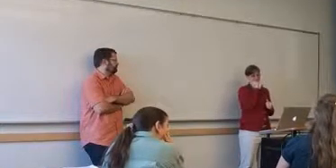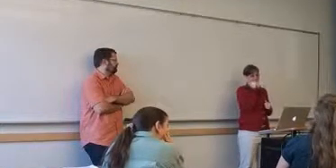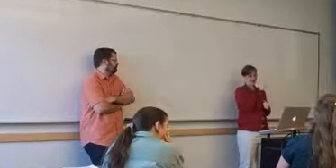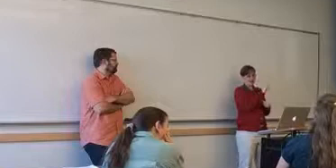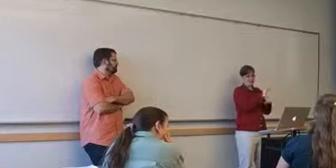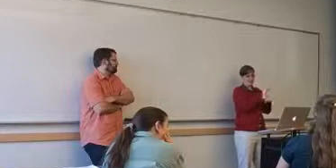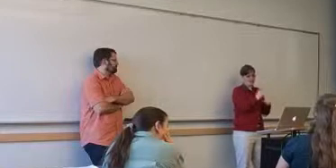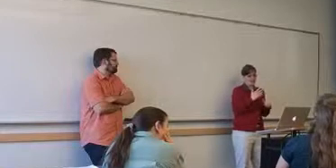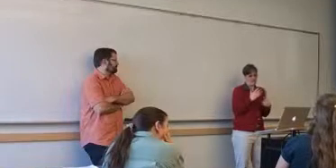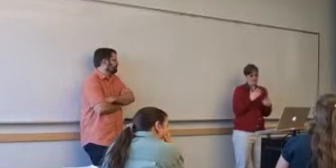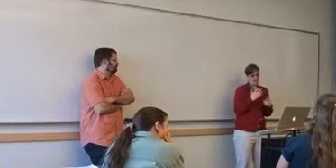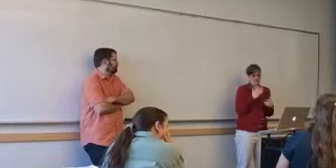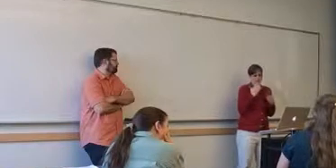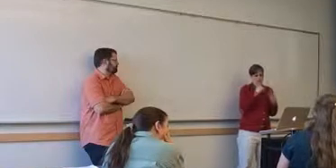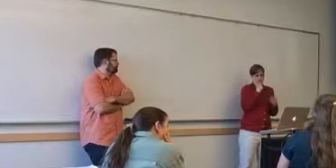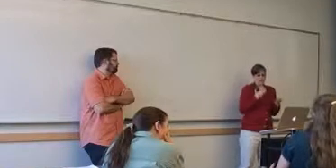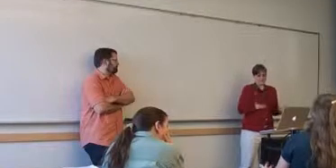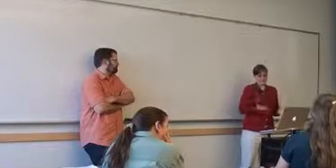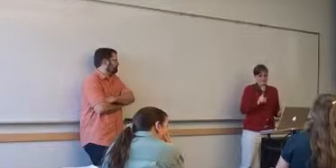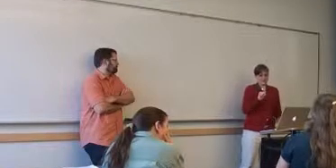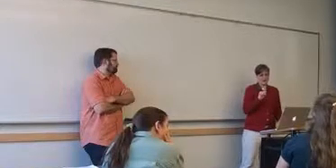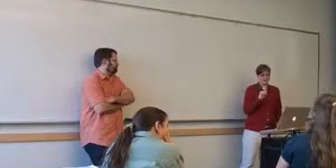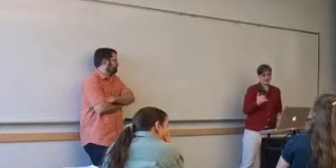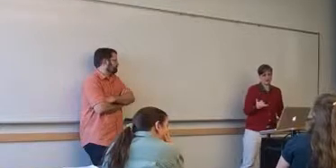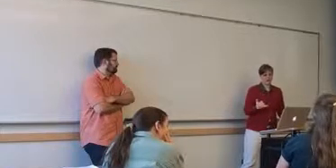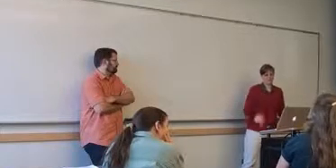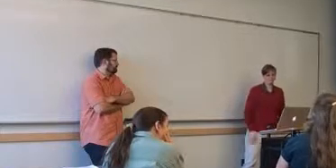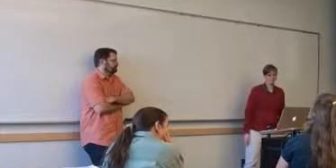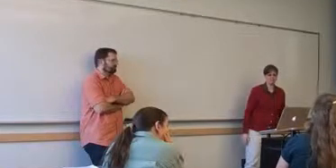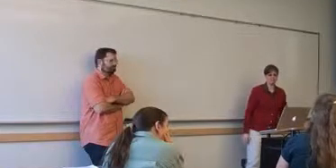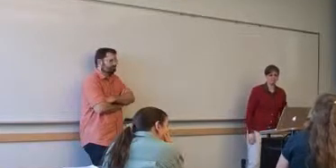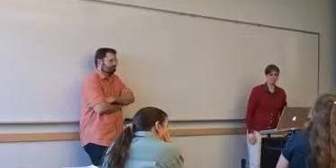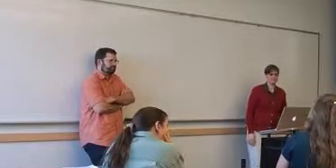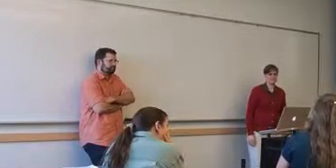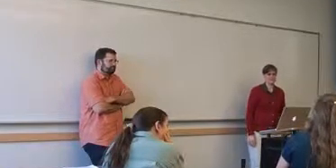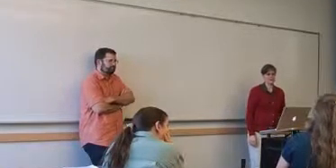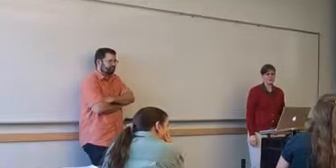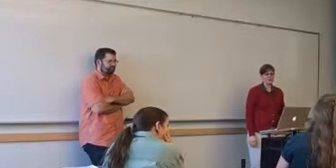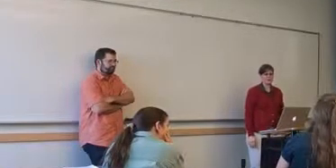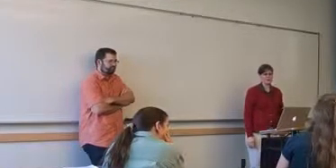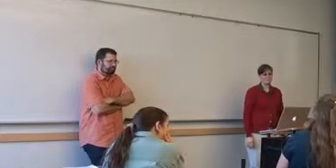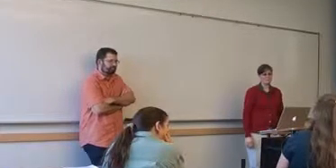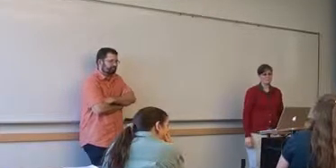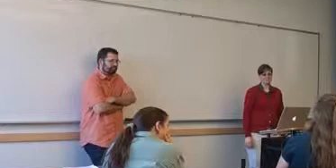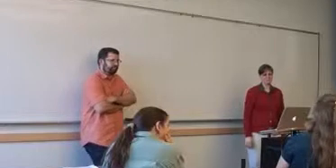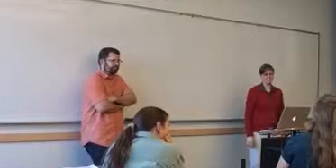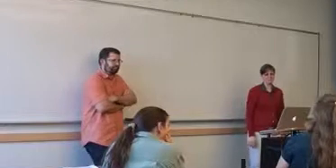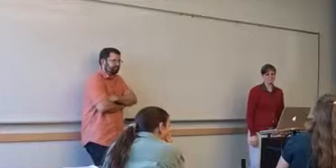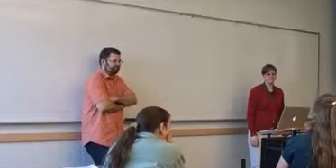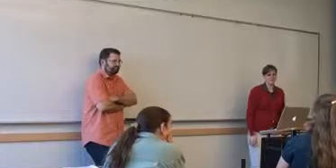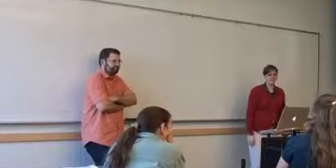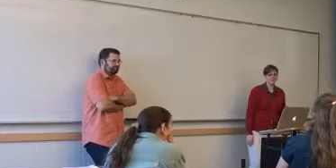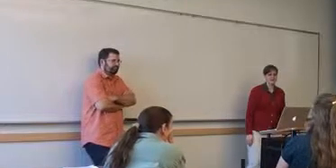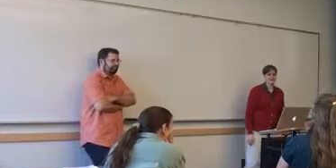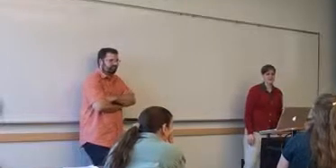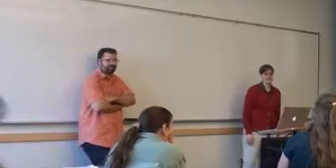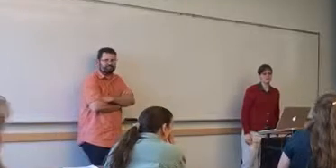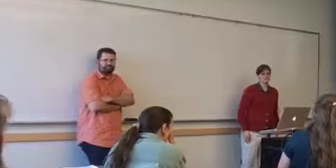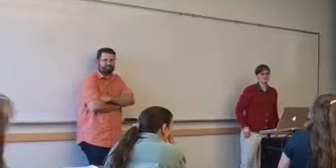so that was one of the reasons that I decided to change my life. And really, I think that's one of the reasons that I am